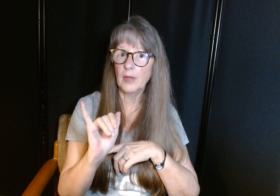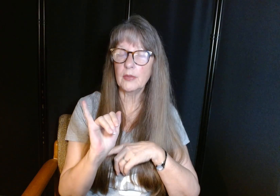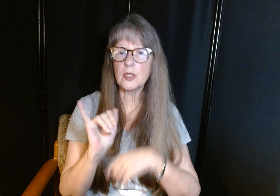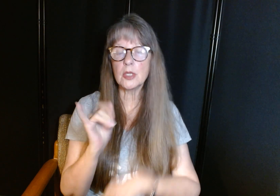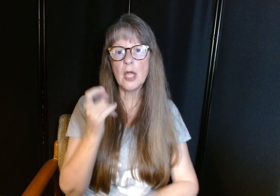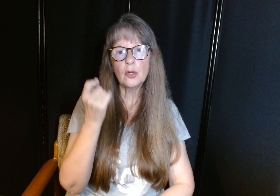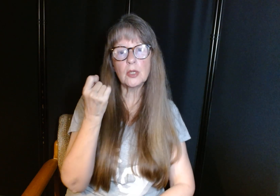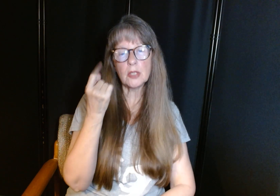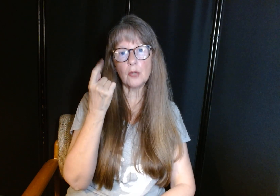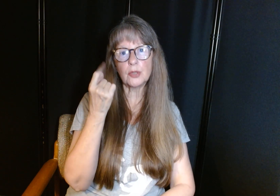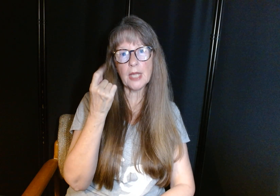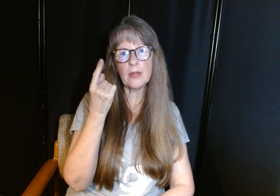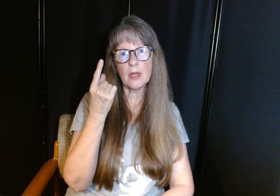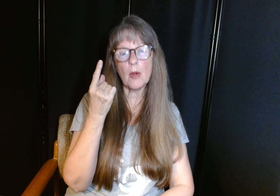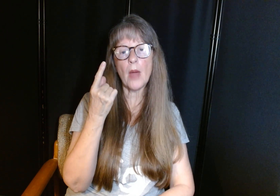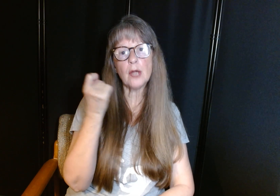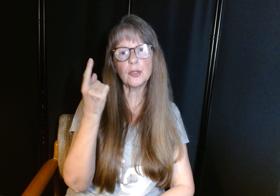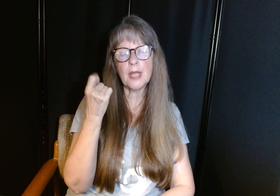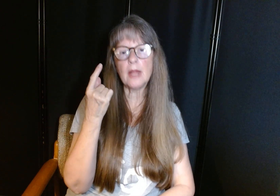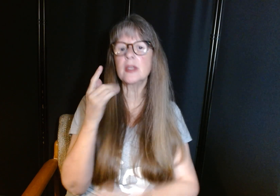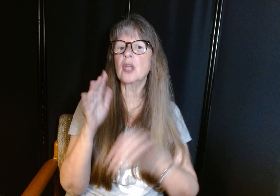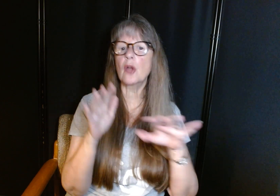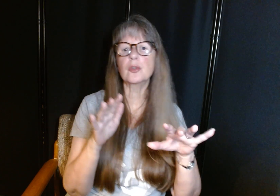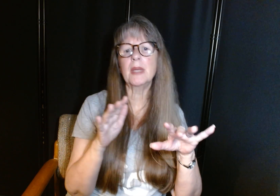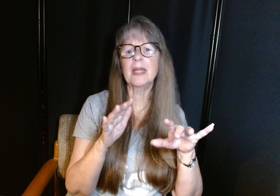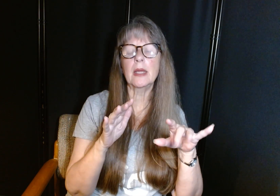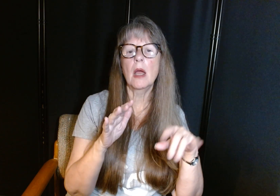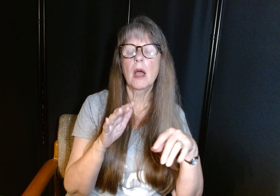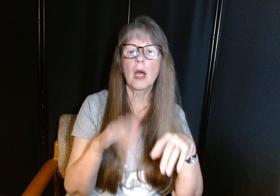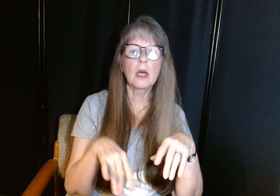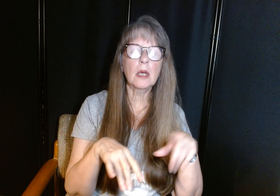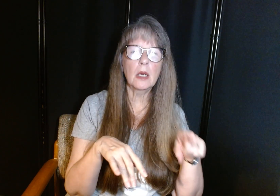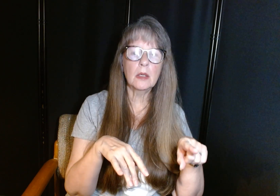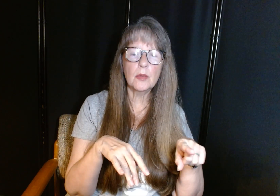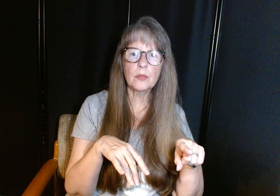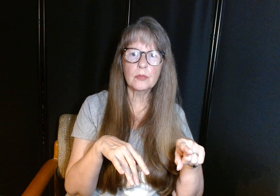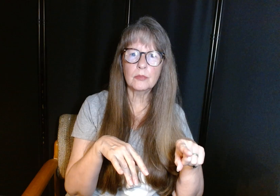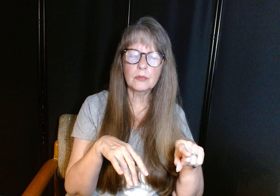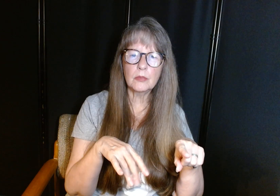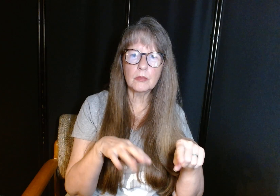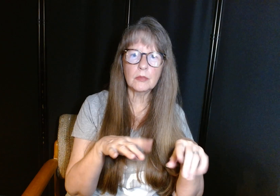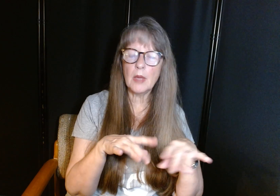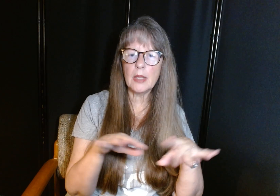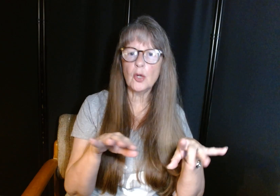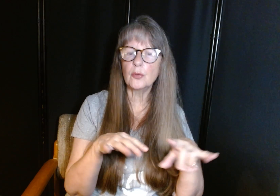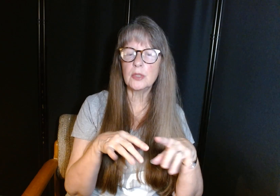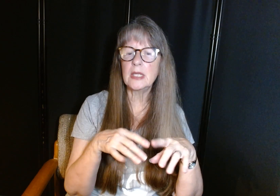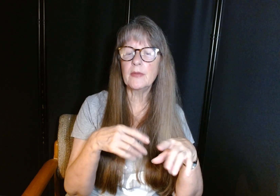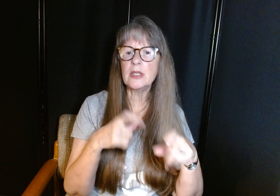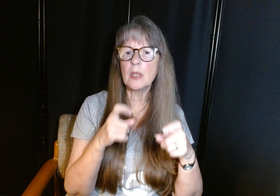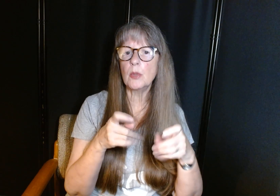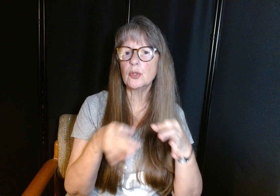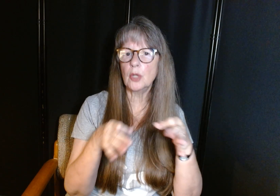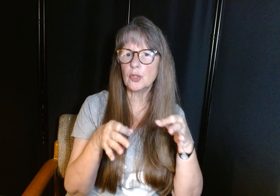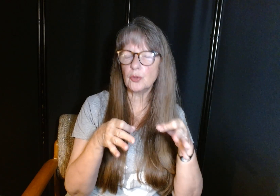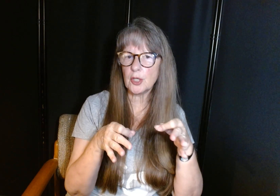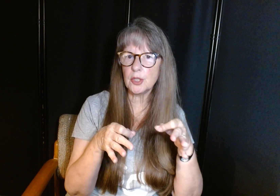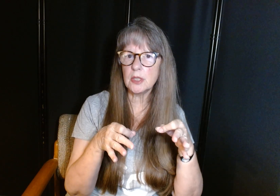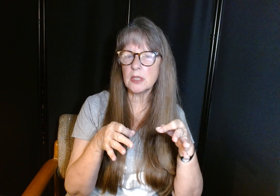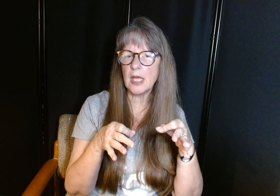This is, you can understand them. Oh, I understand. This could also mean like, uh, giving someone instructions and they